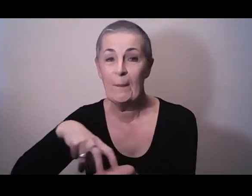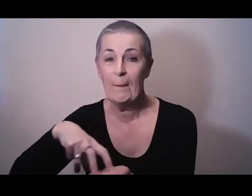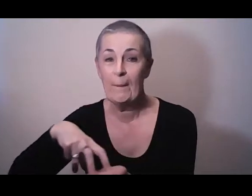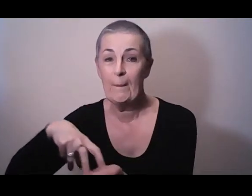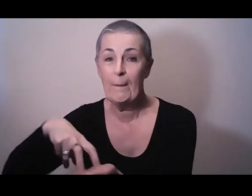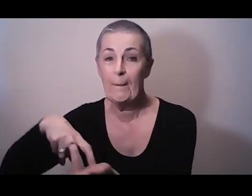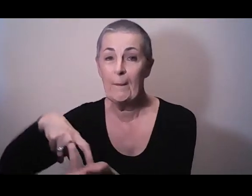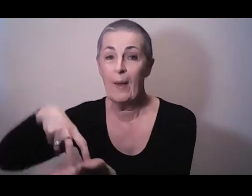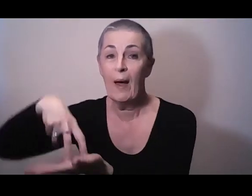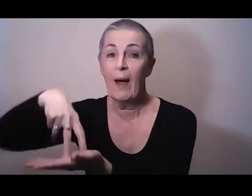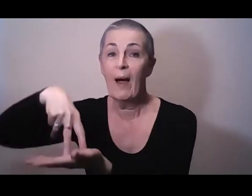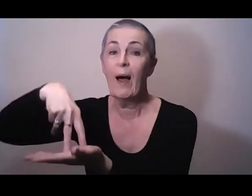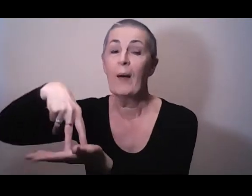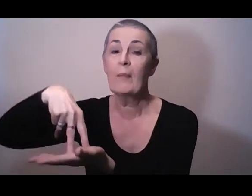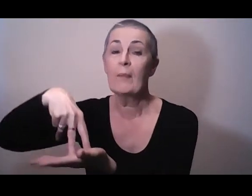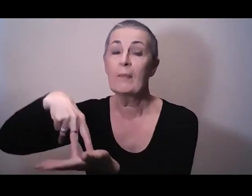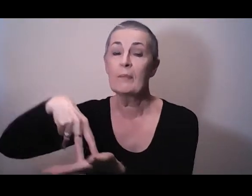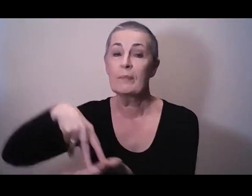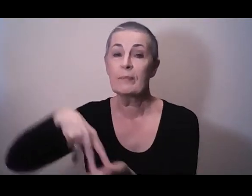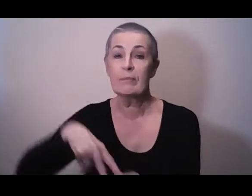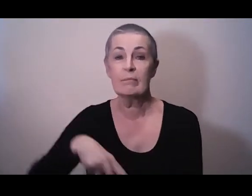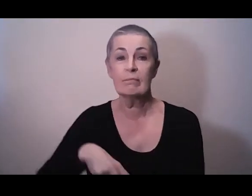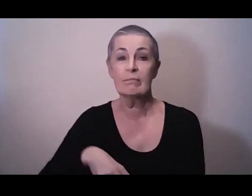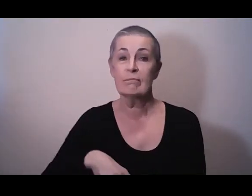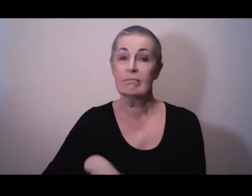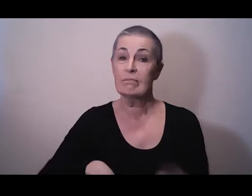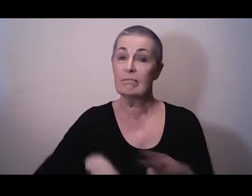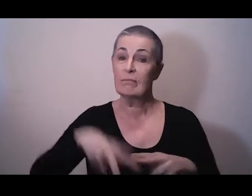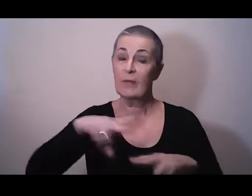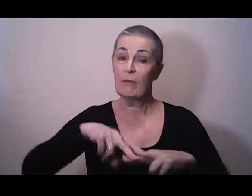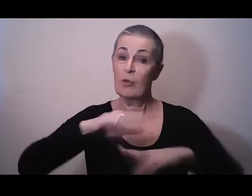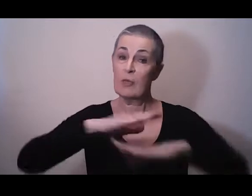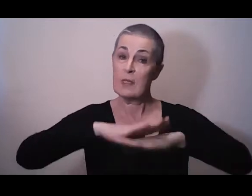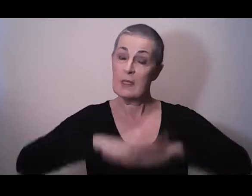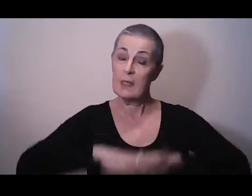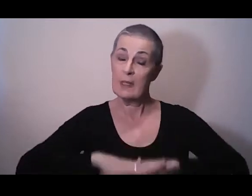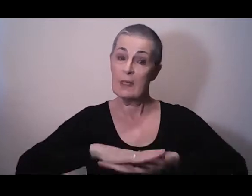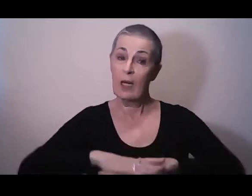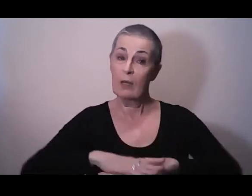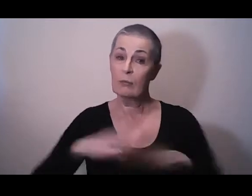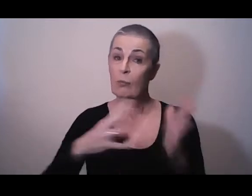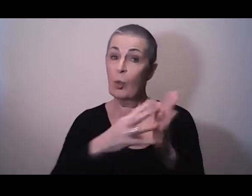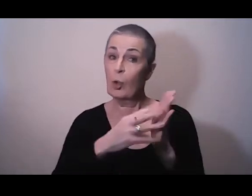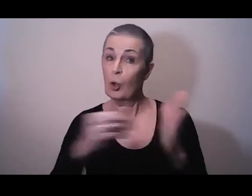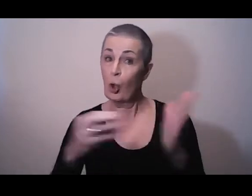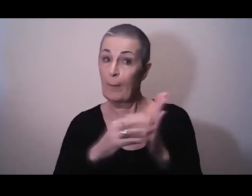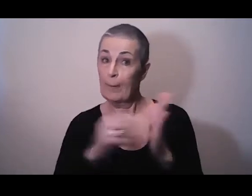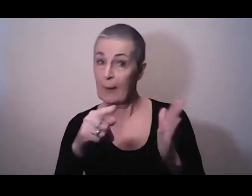If you're sitting down already, just copy me. I will show you in a moment.